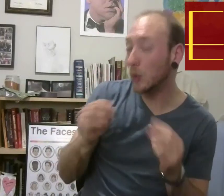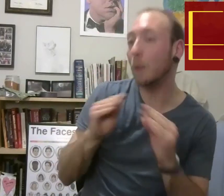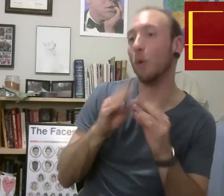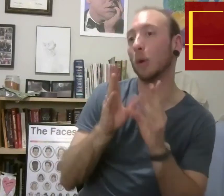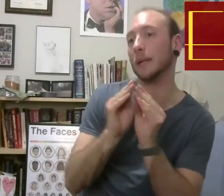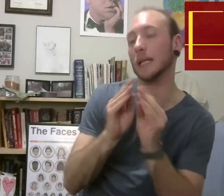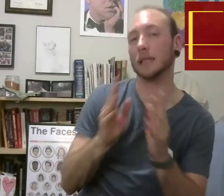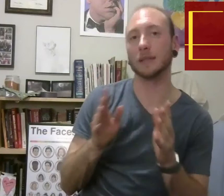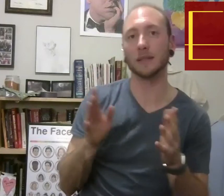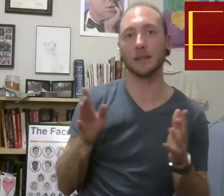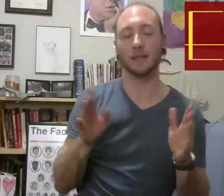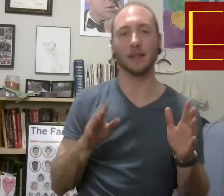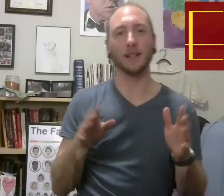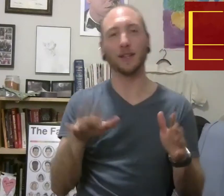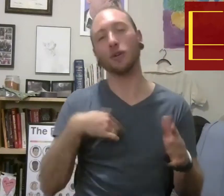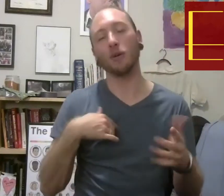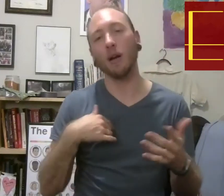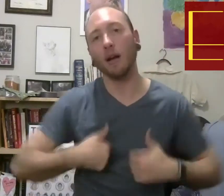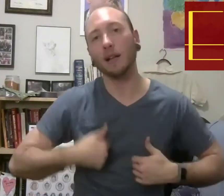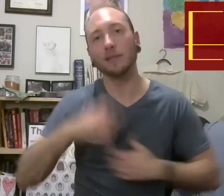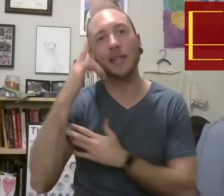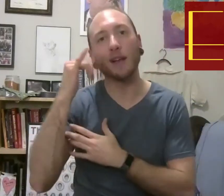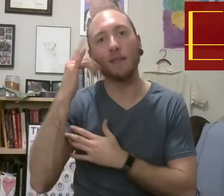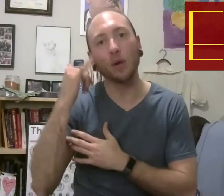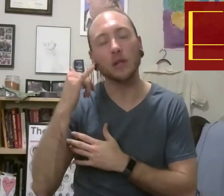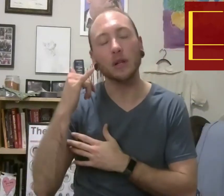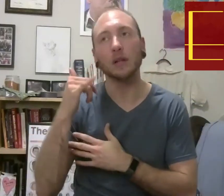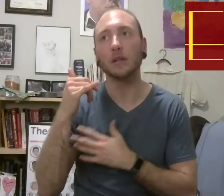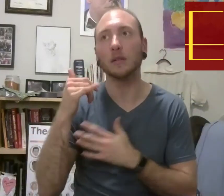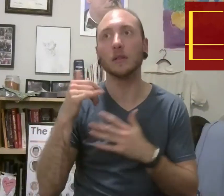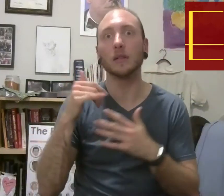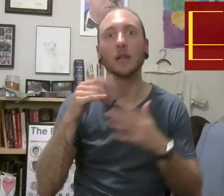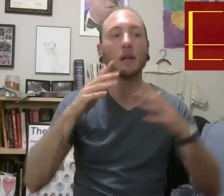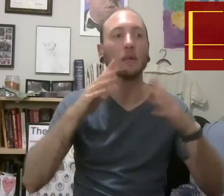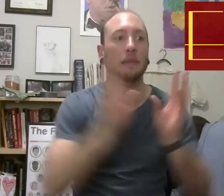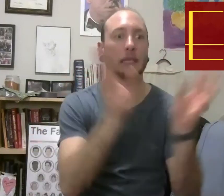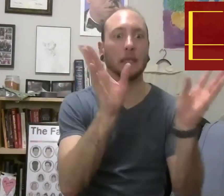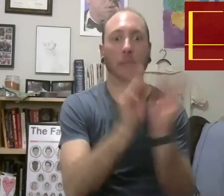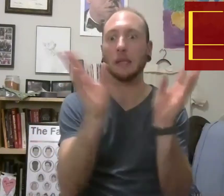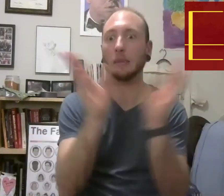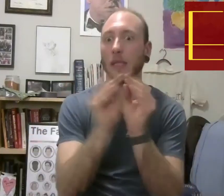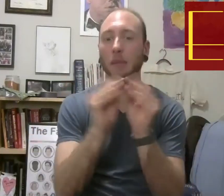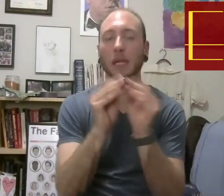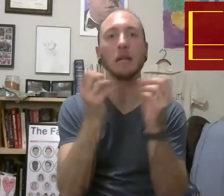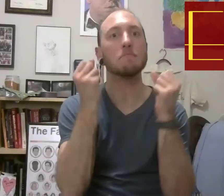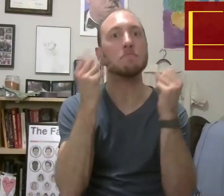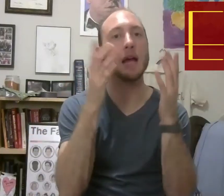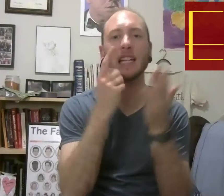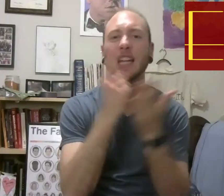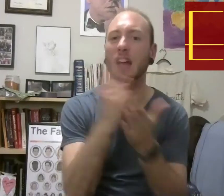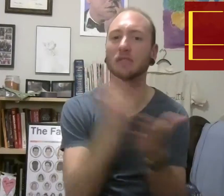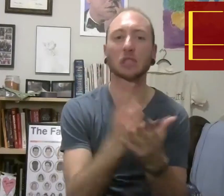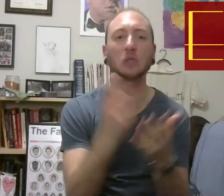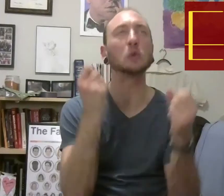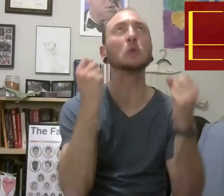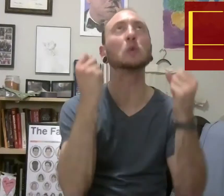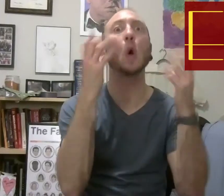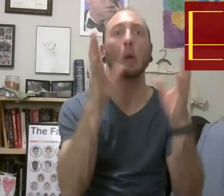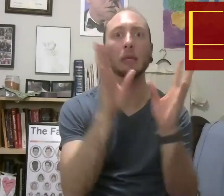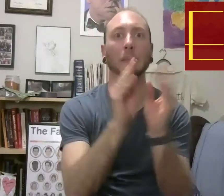the Bay in California, there are like hundreds of meetings every week here, which is insane. Like, I've been